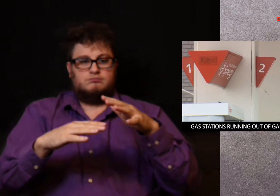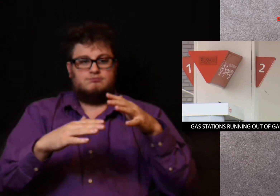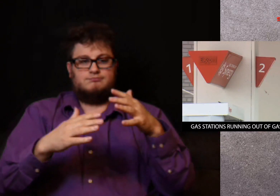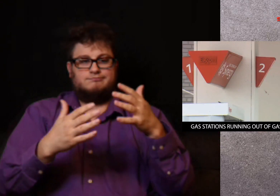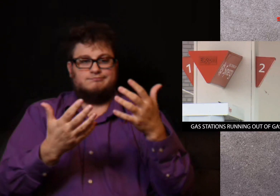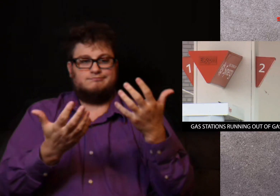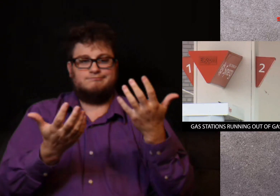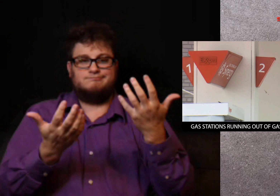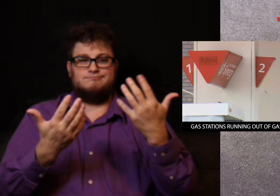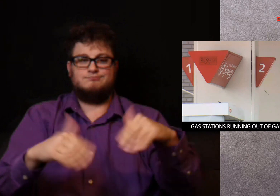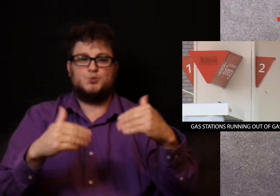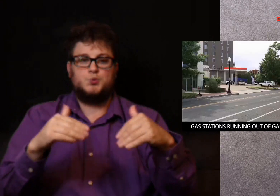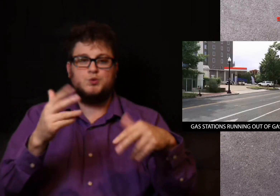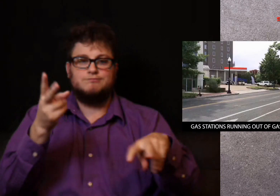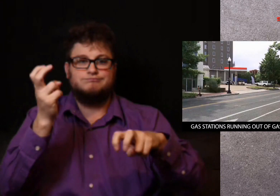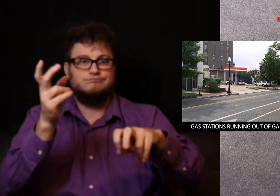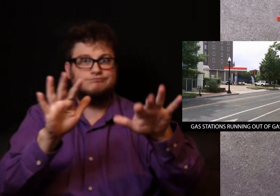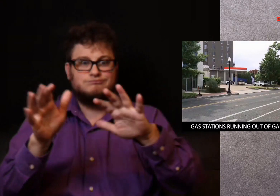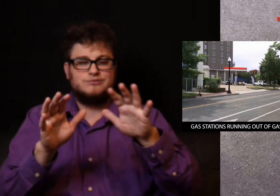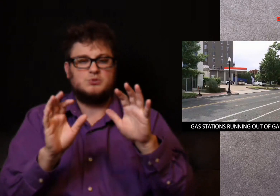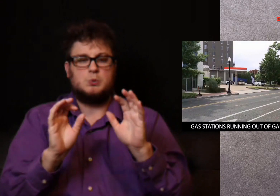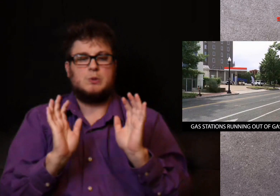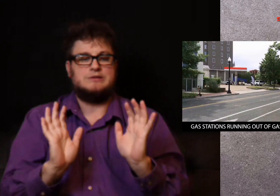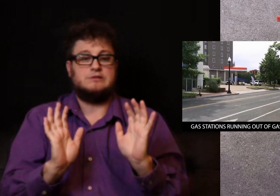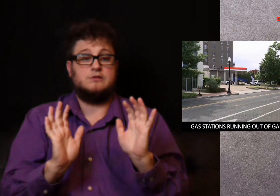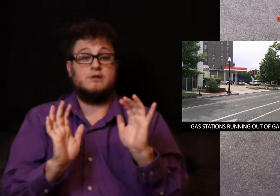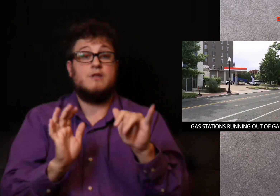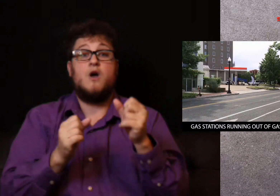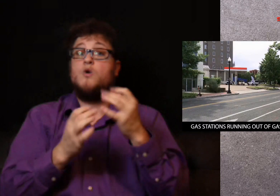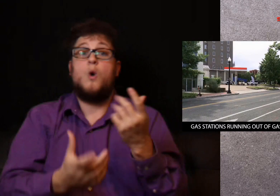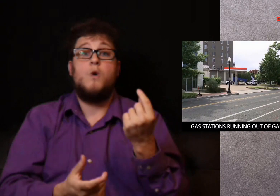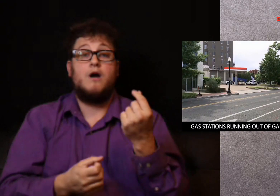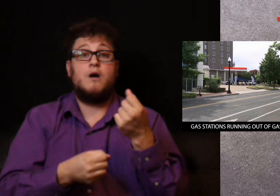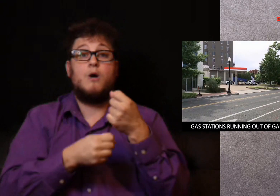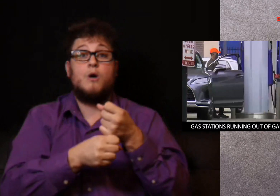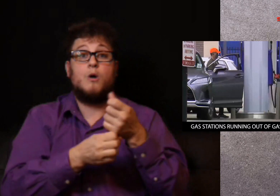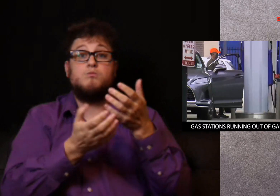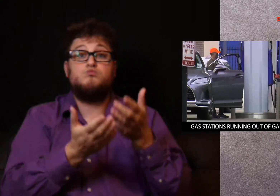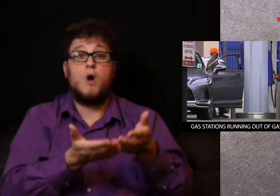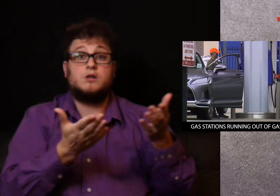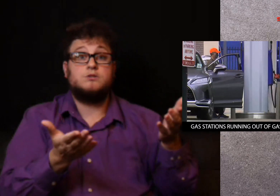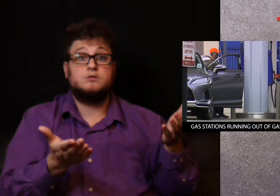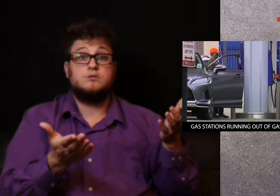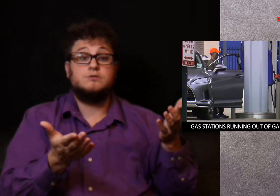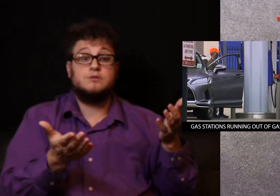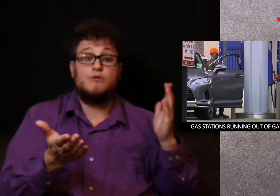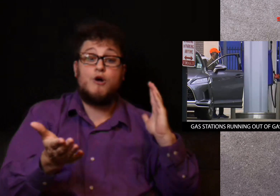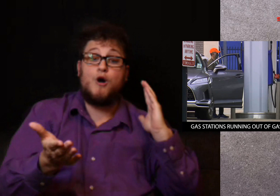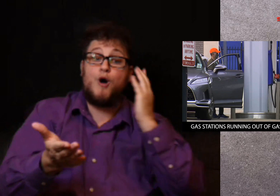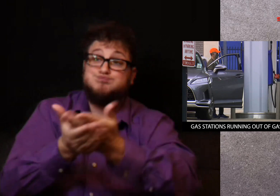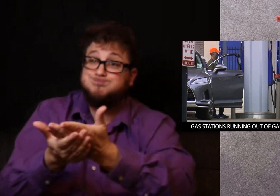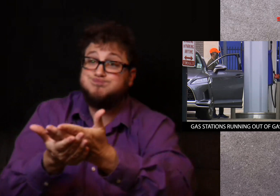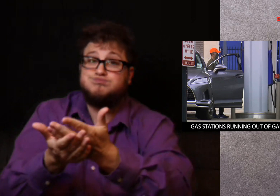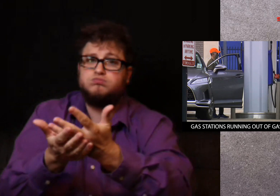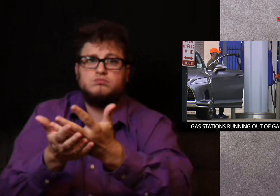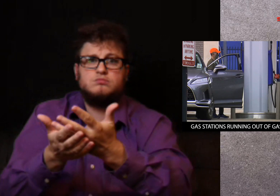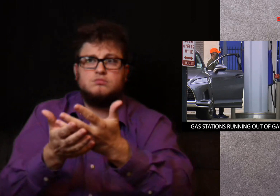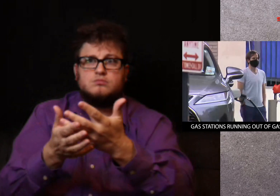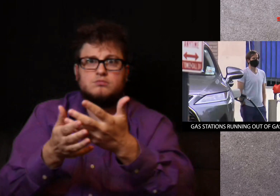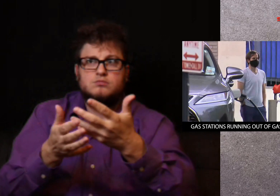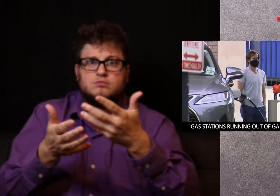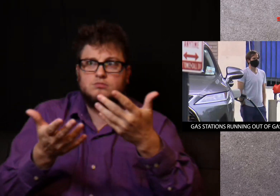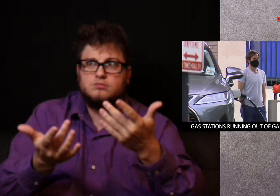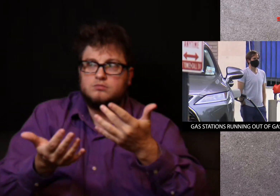pandemic related travel surge is causing supply